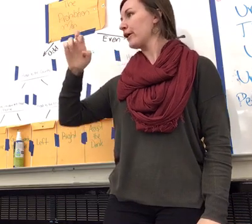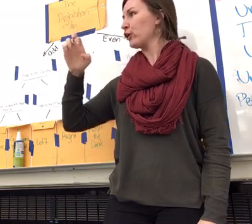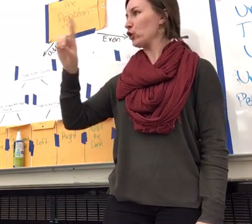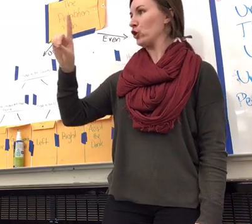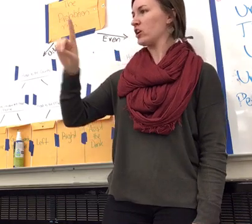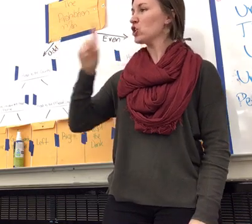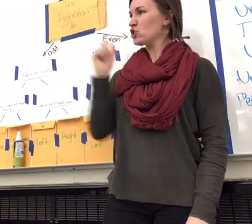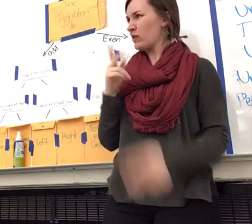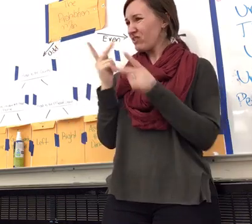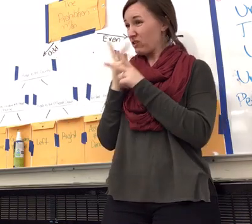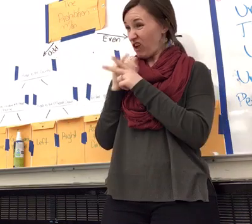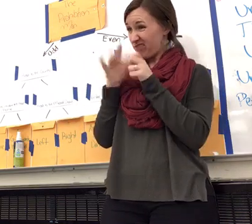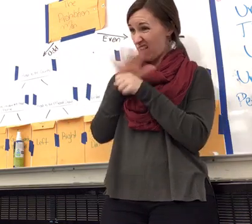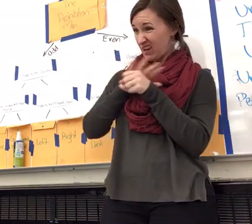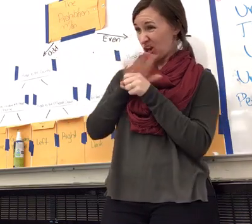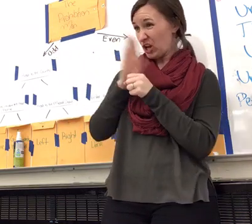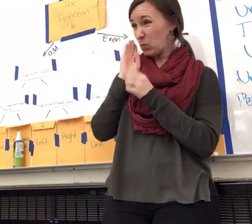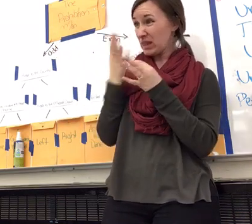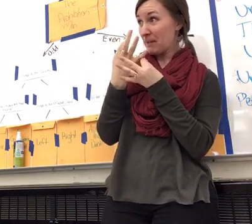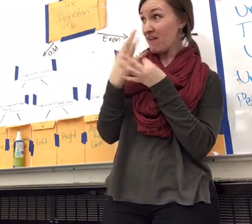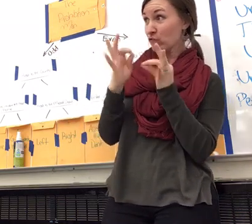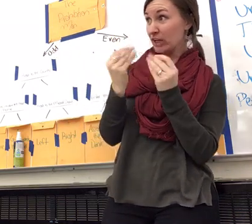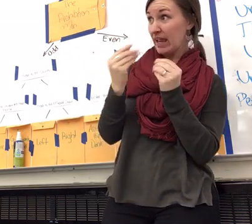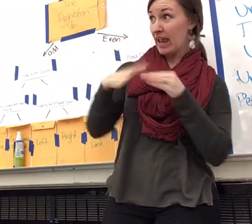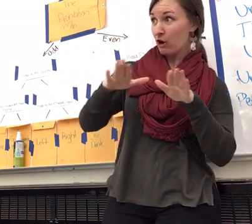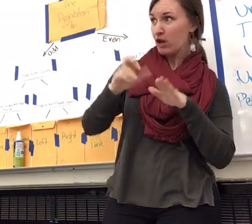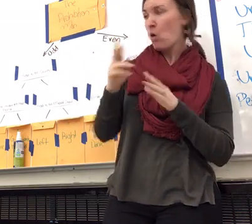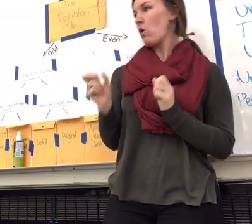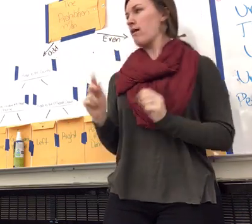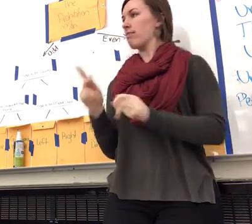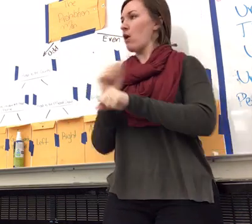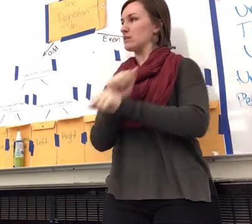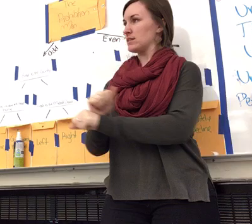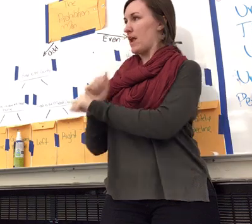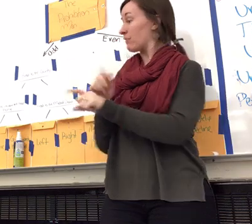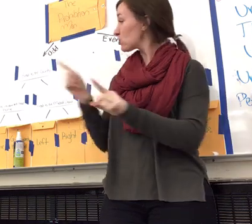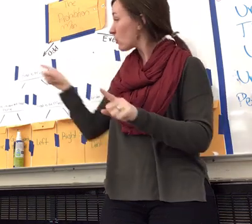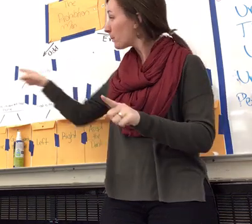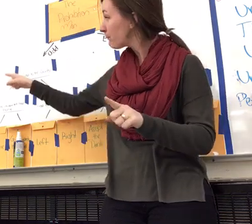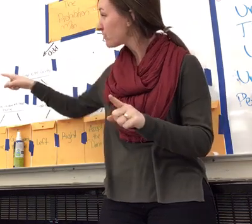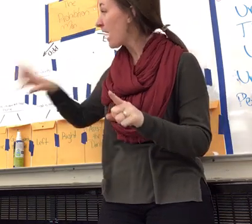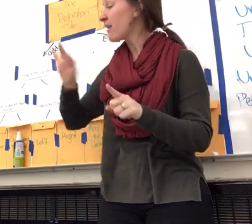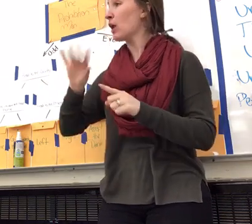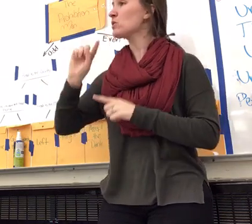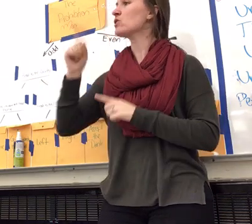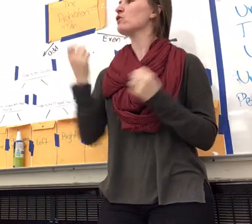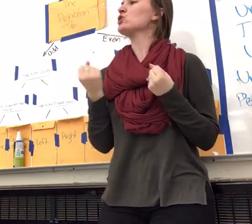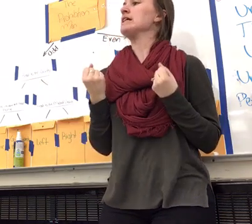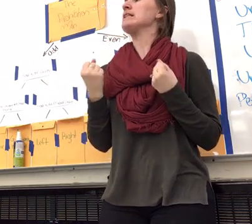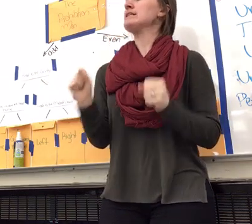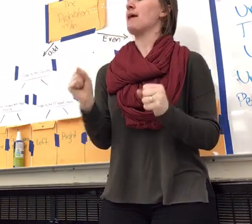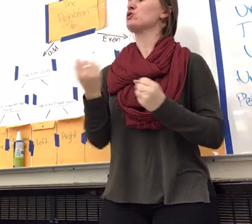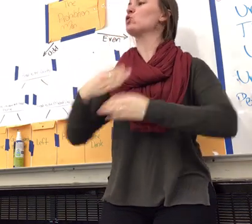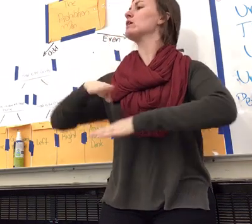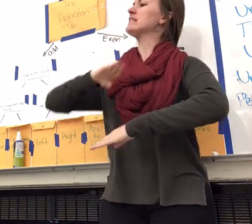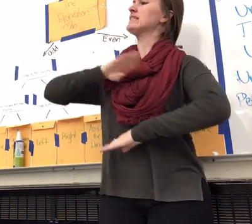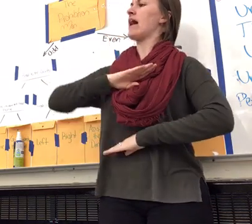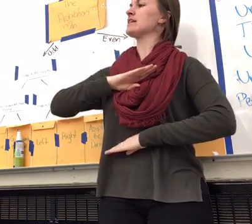be slave or is it going to be free? The Wilmot Proviso was the first attempt at satisfying it. Remember, this satisfies northern free